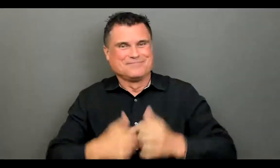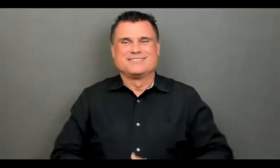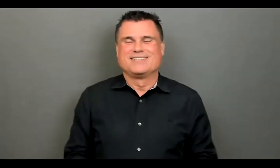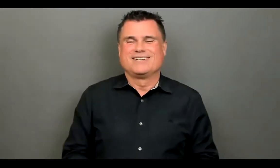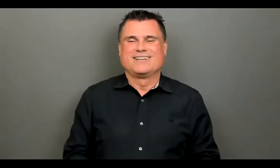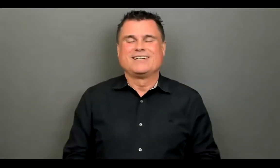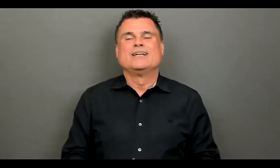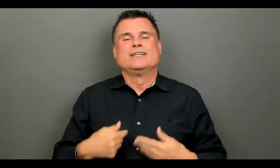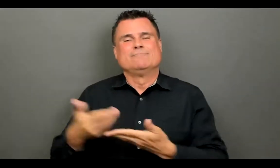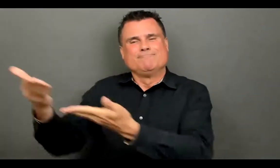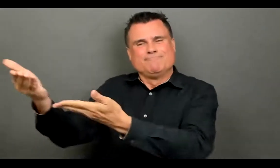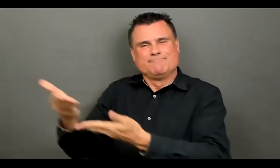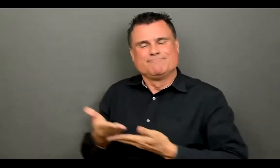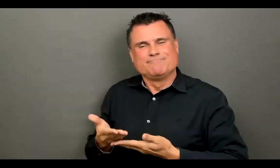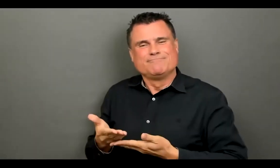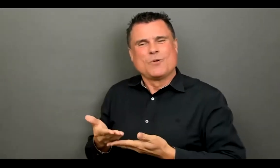welcome